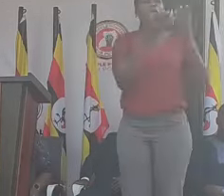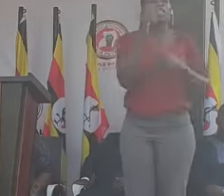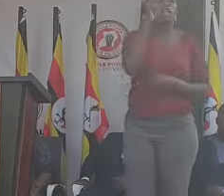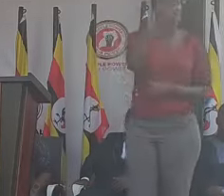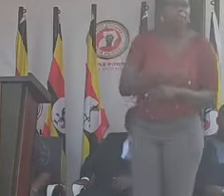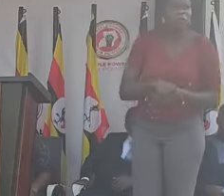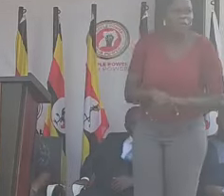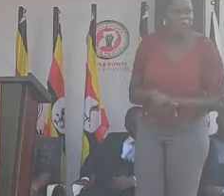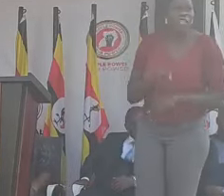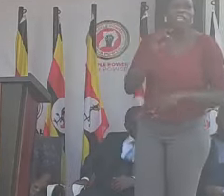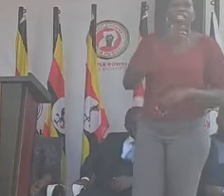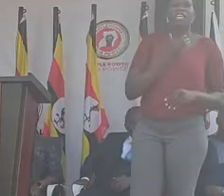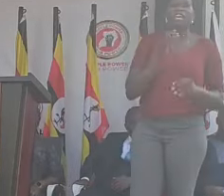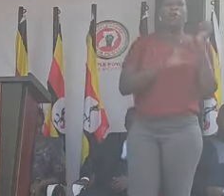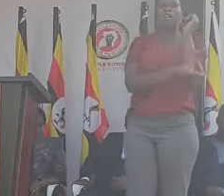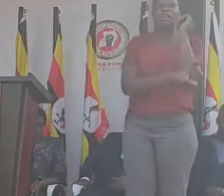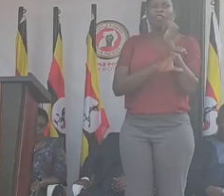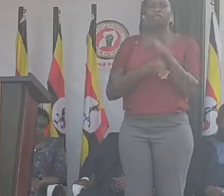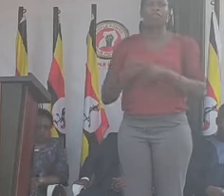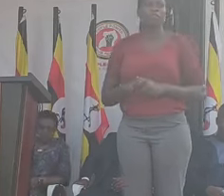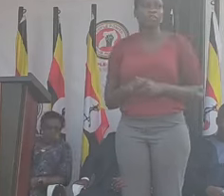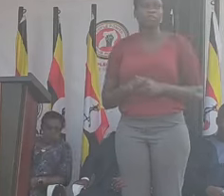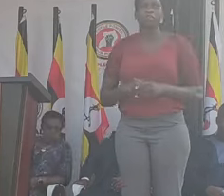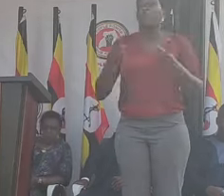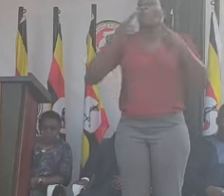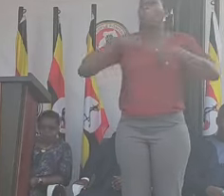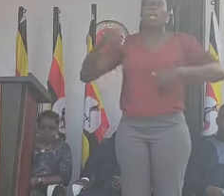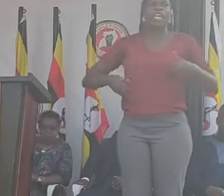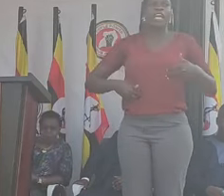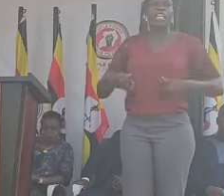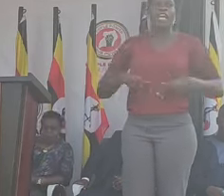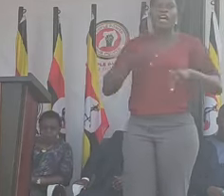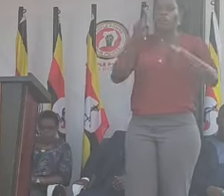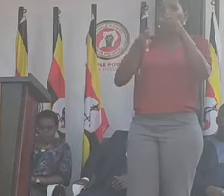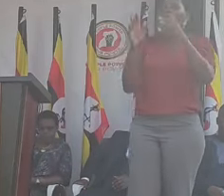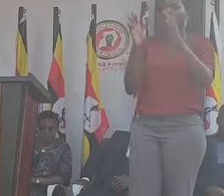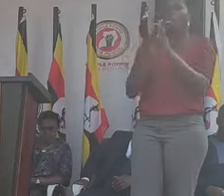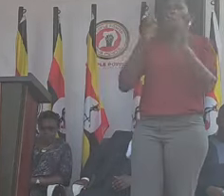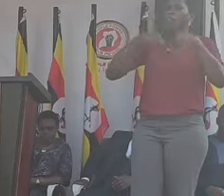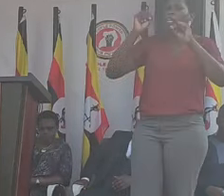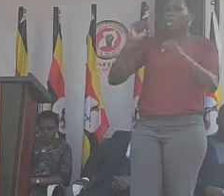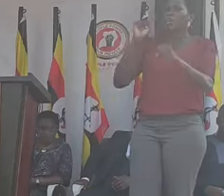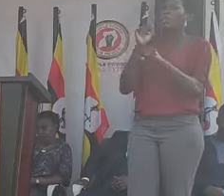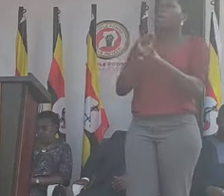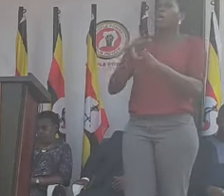This is our country. We are a young population and we can do so much.